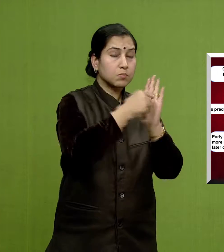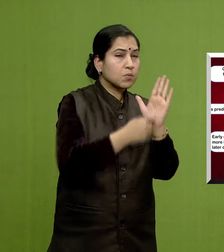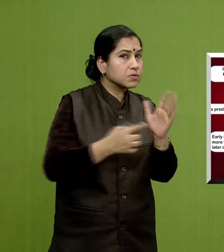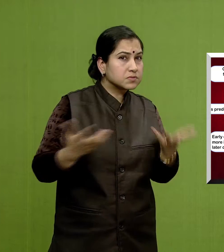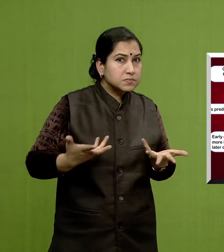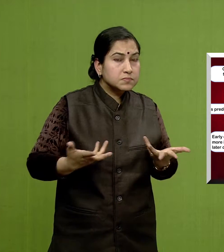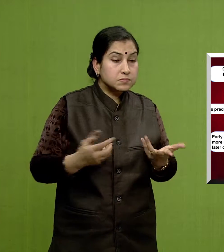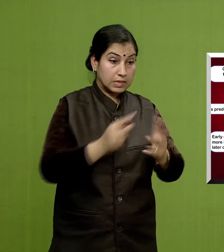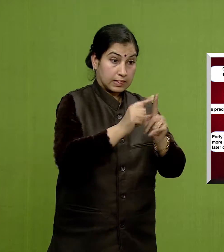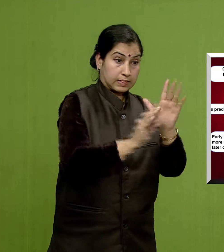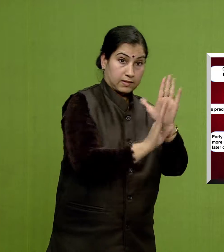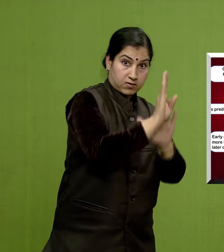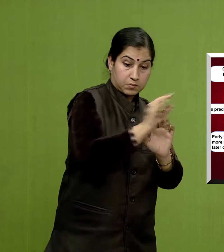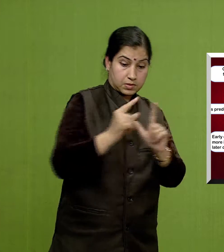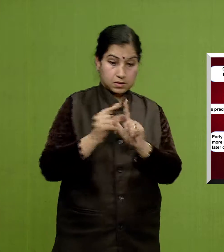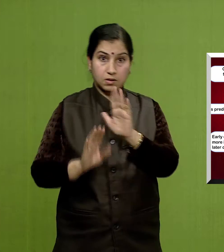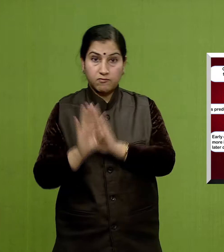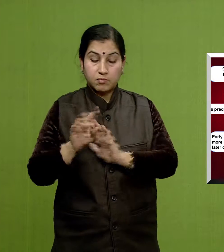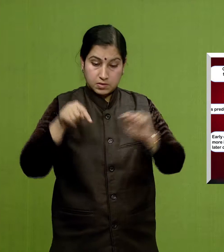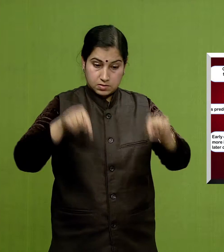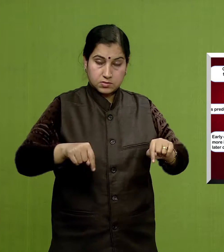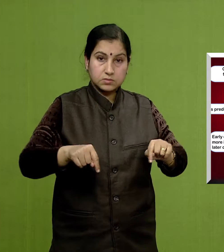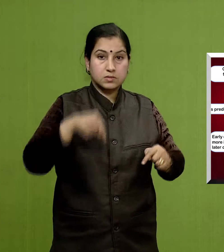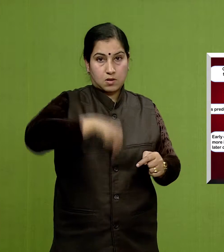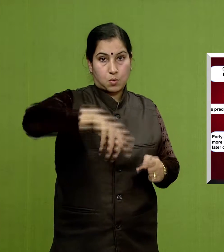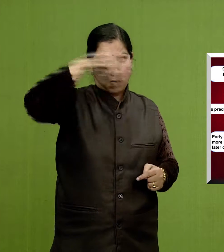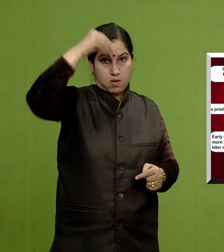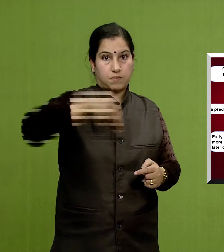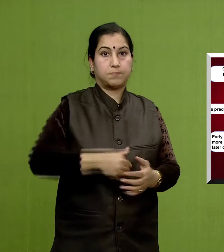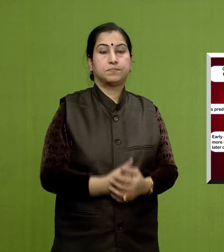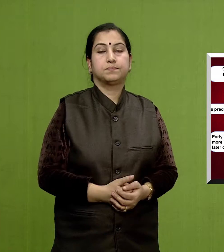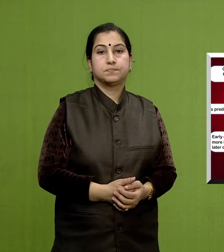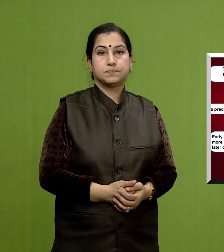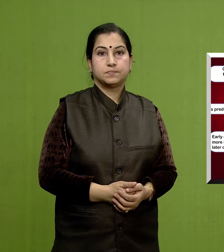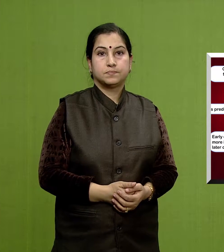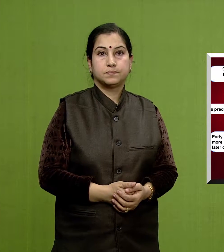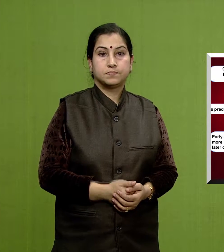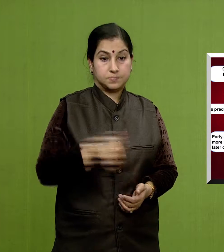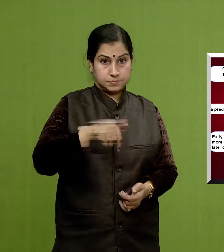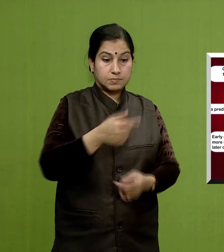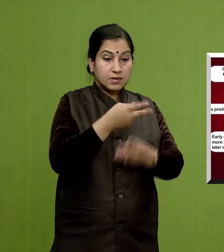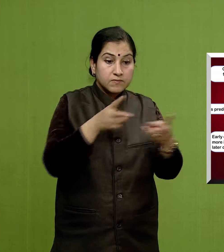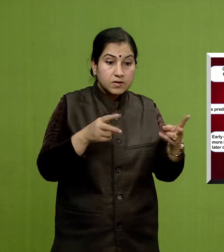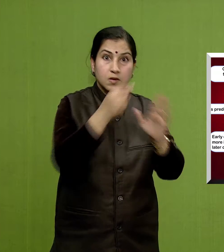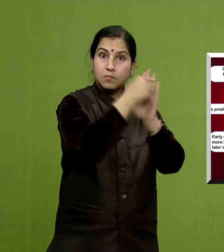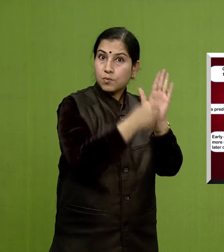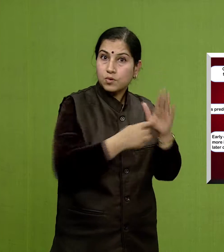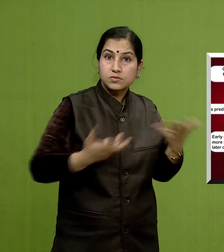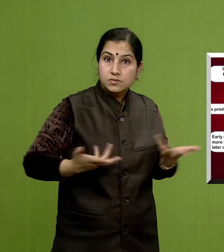of development in this section. The various principles of